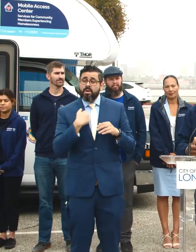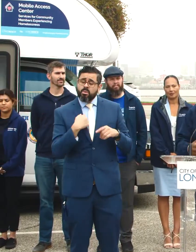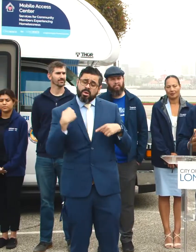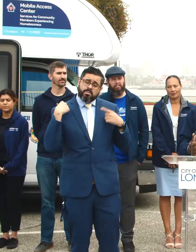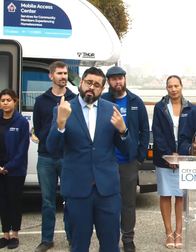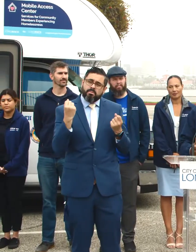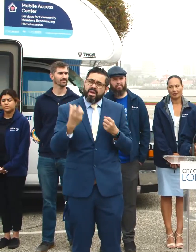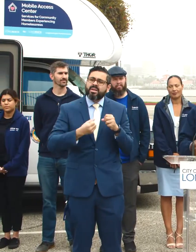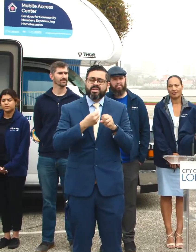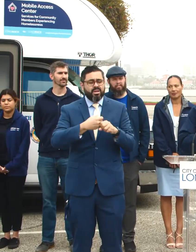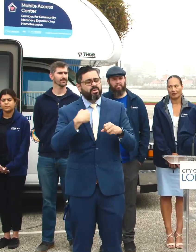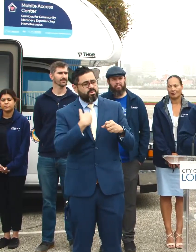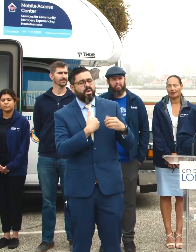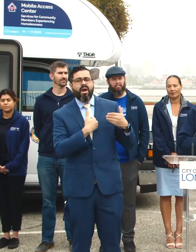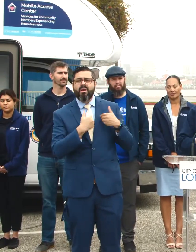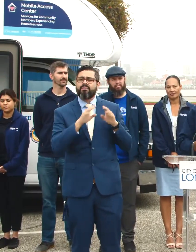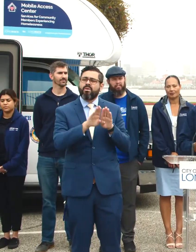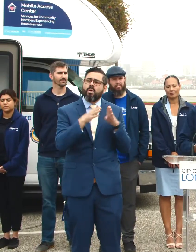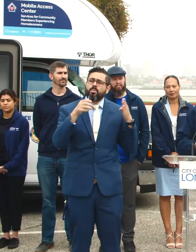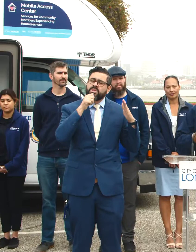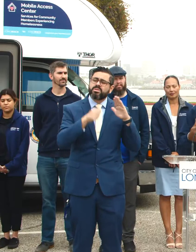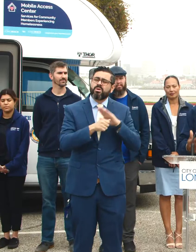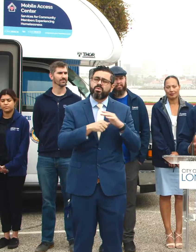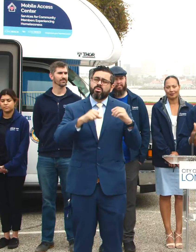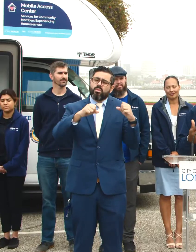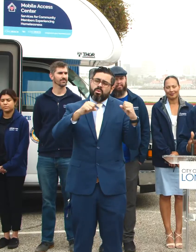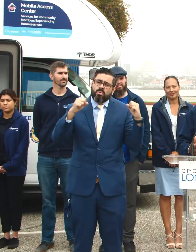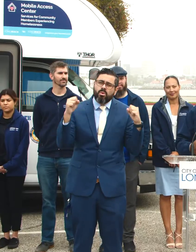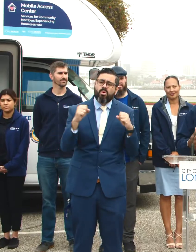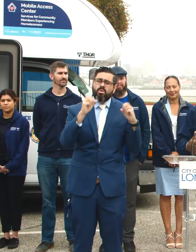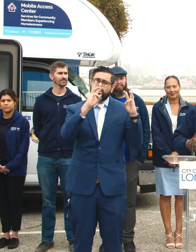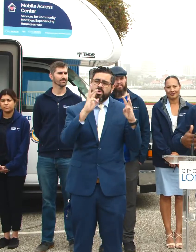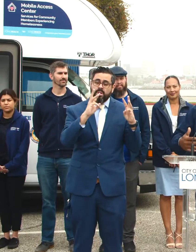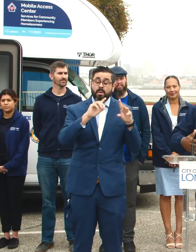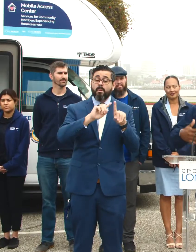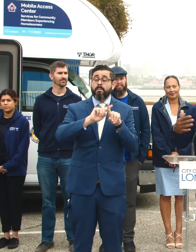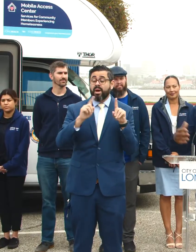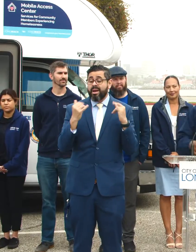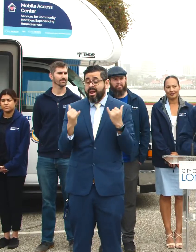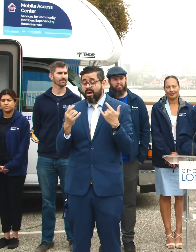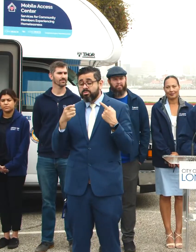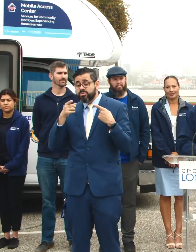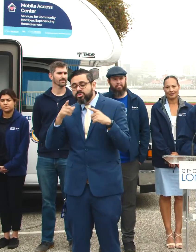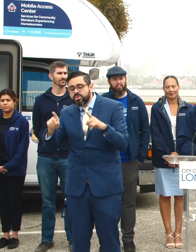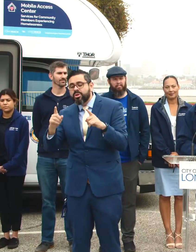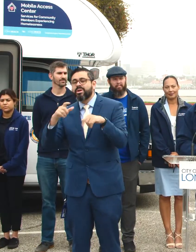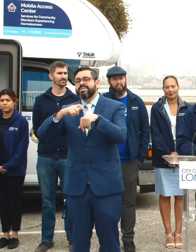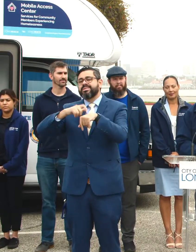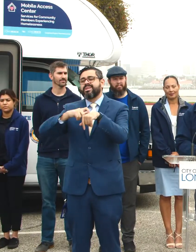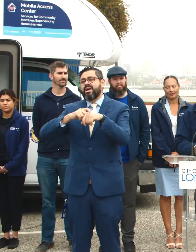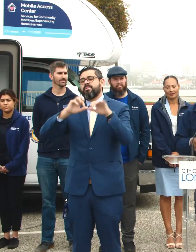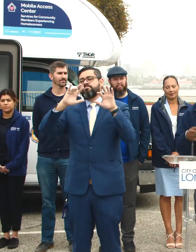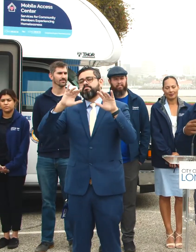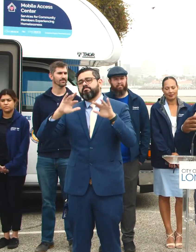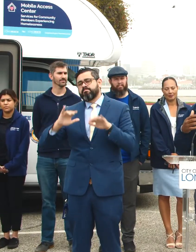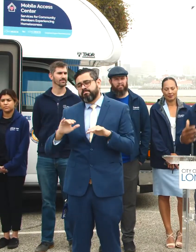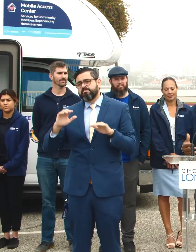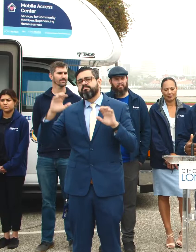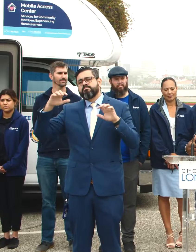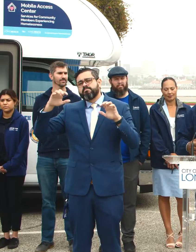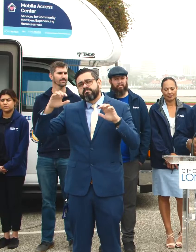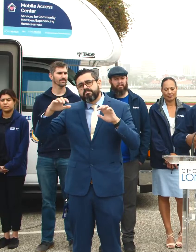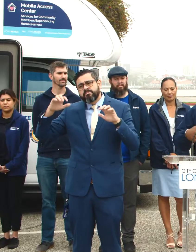many years during the coldest months, and this year, for the first time, we also offered additional beds during inclement weather. When temperatures dropped